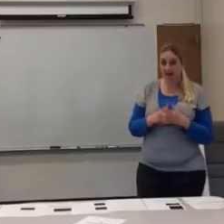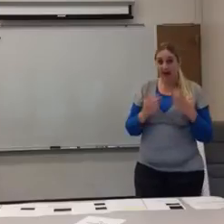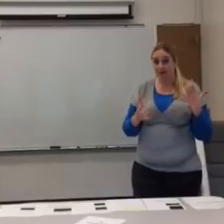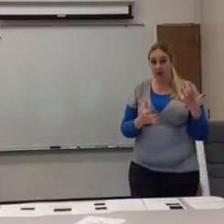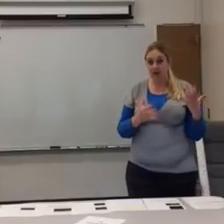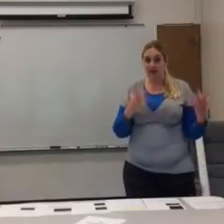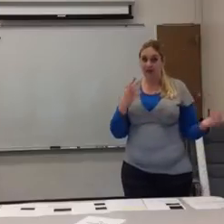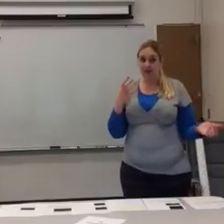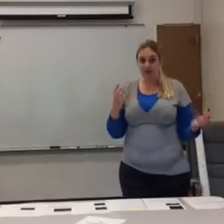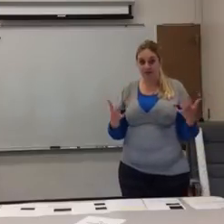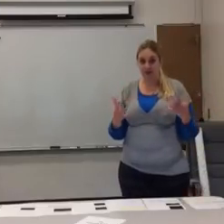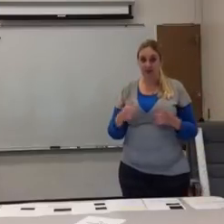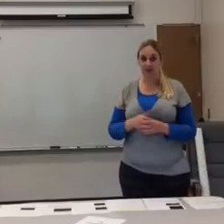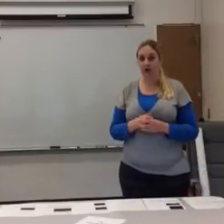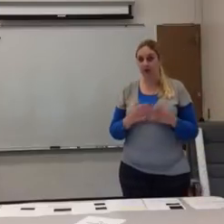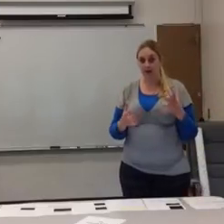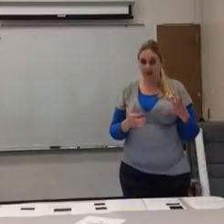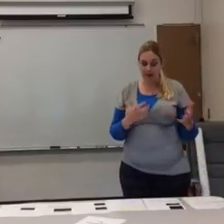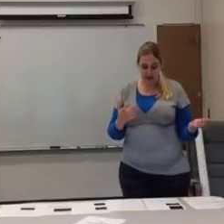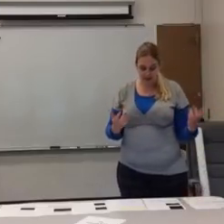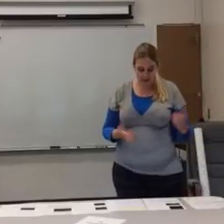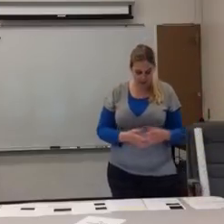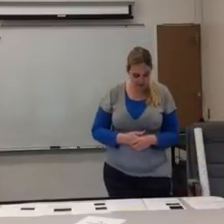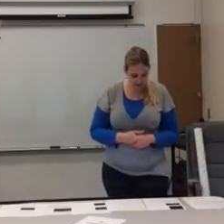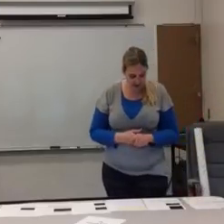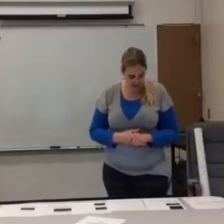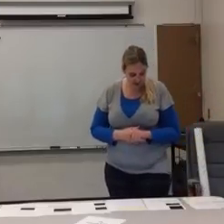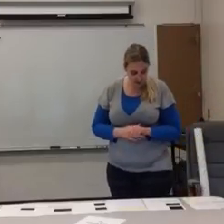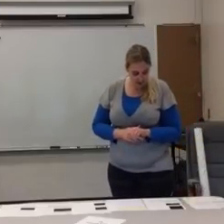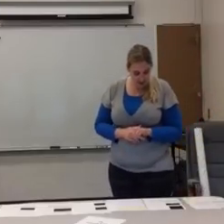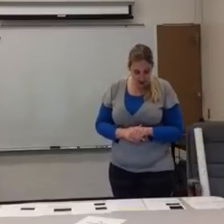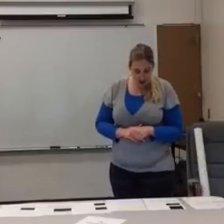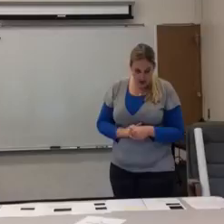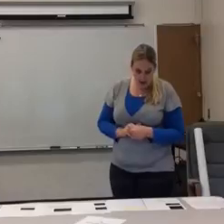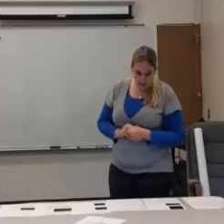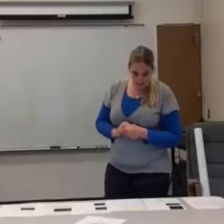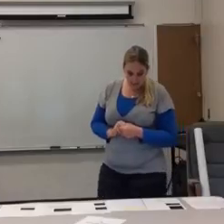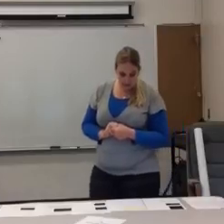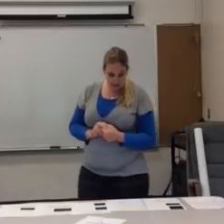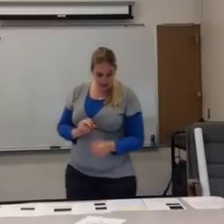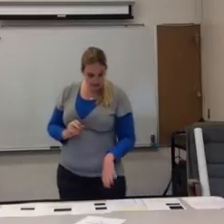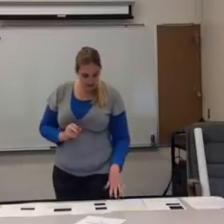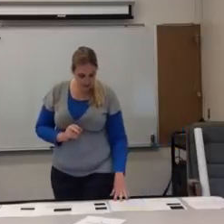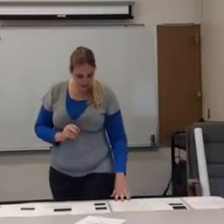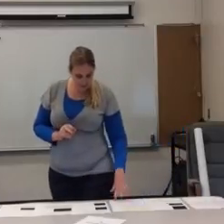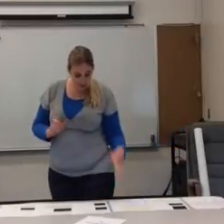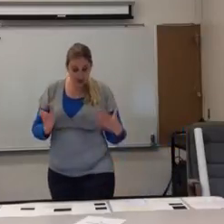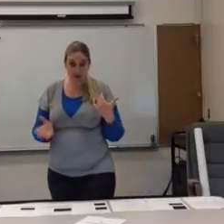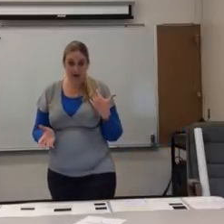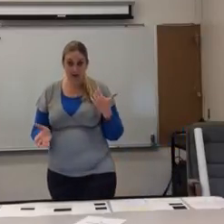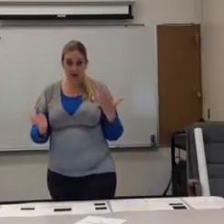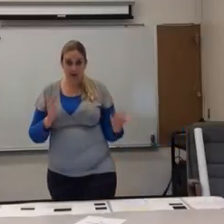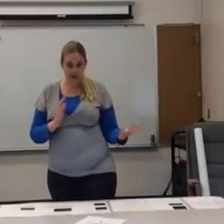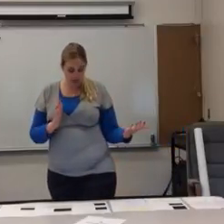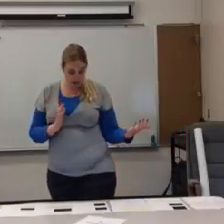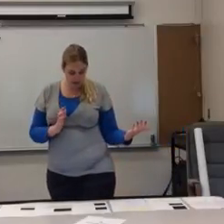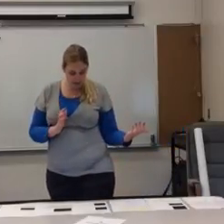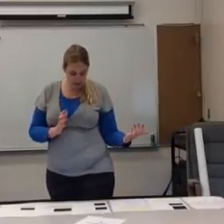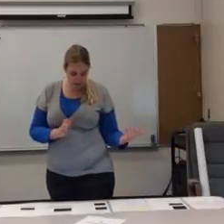lots of questions to the students to help get them engaged. Remember, it's science. And then there's a book to read when you go to the oil spill